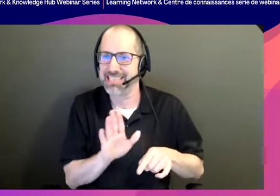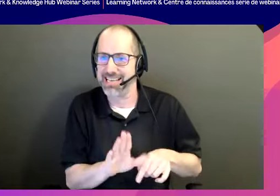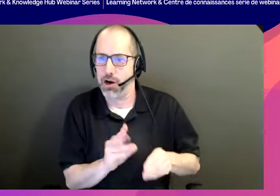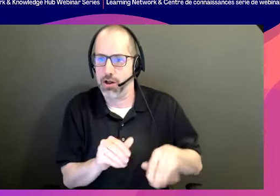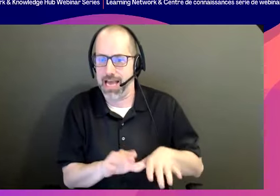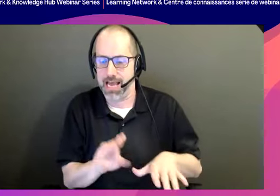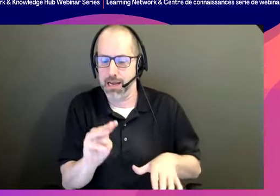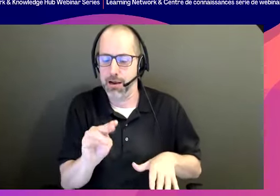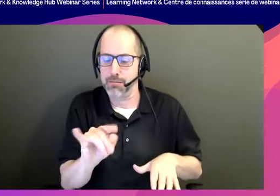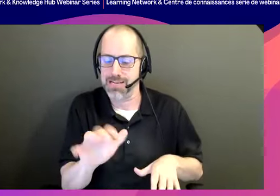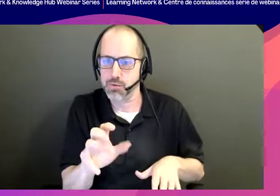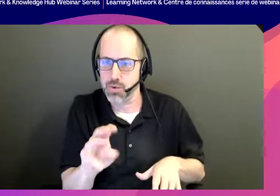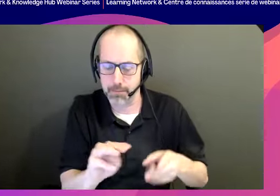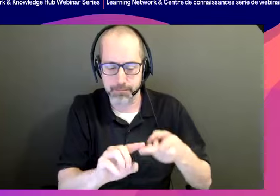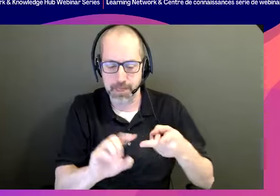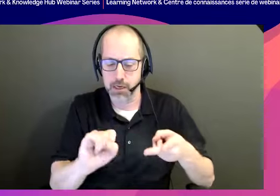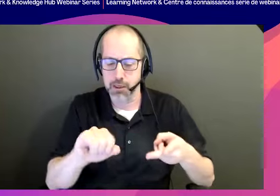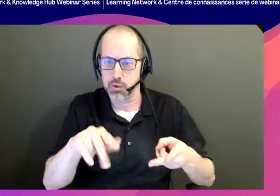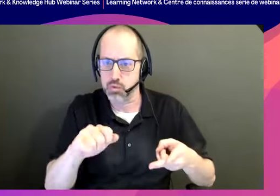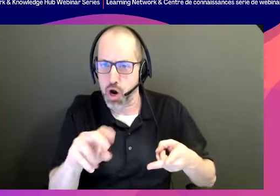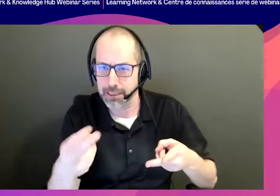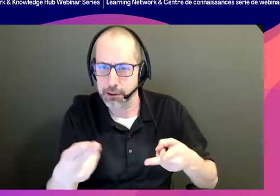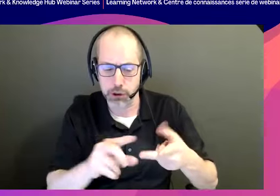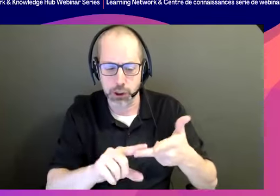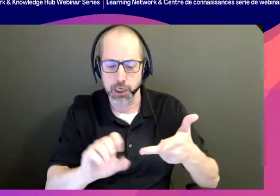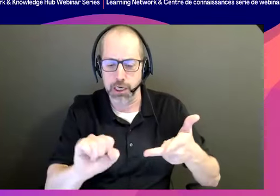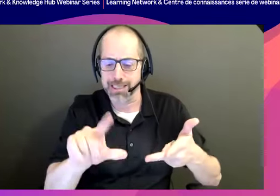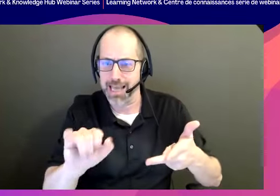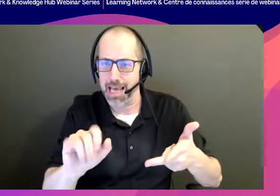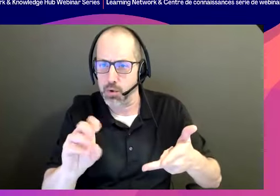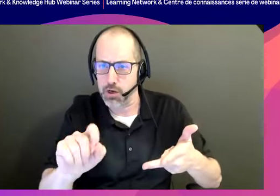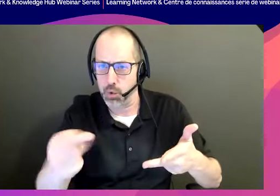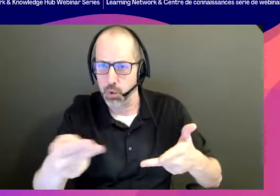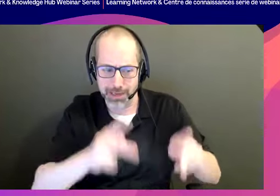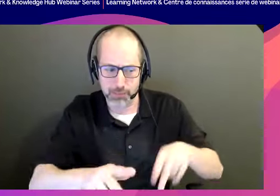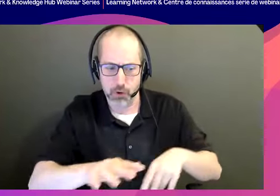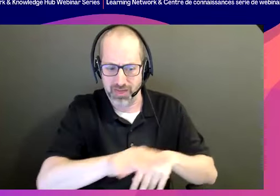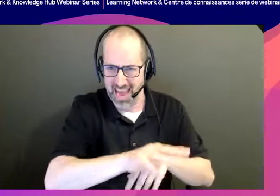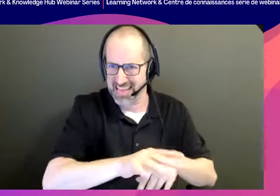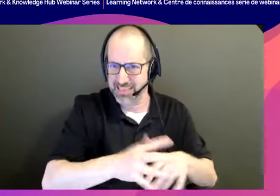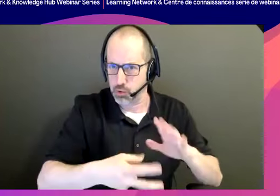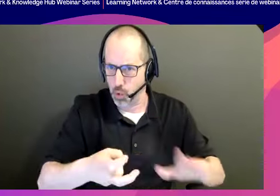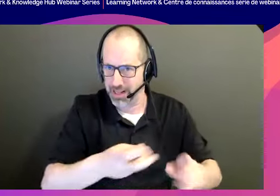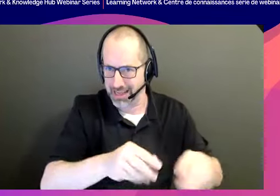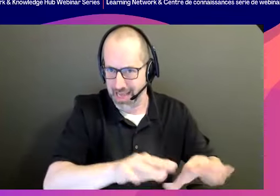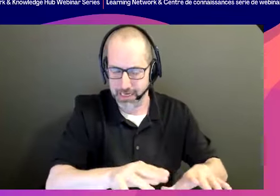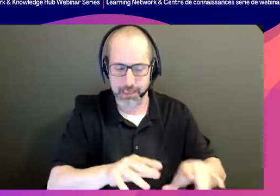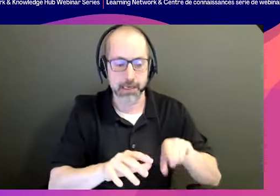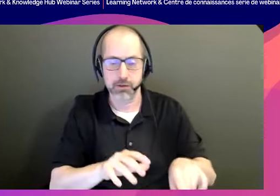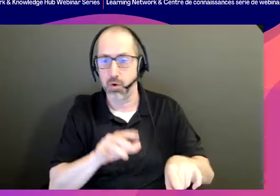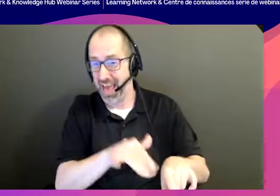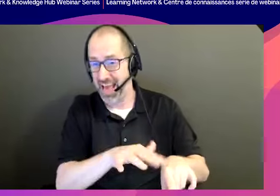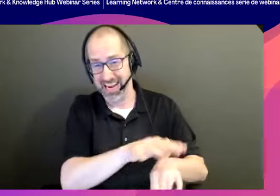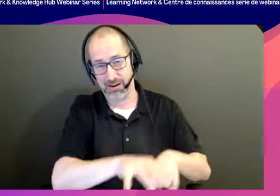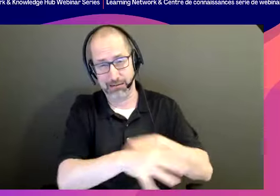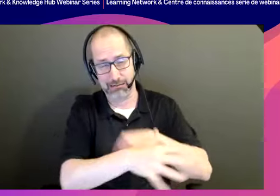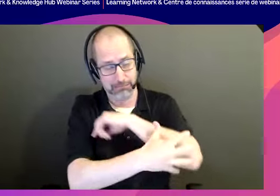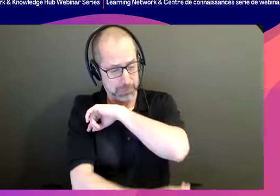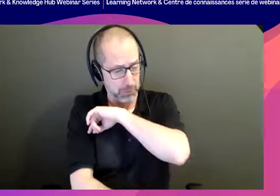and Tsleil-Waututh people. Vancouver's downtown east side is a concentrated area of poverty, homelessness, substance use, mental health